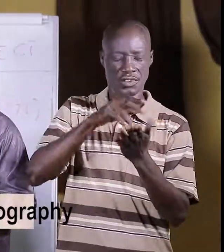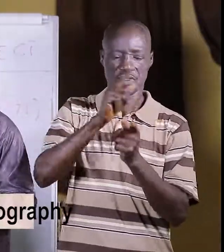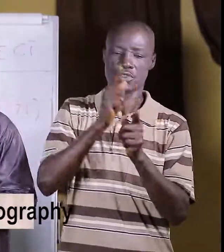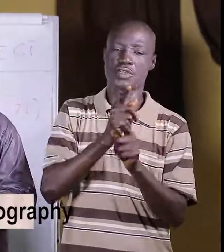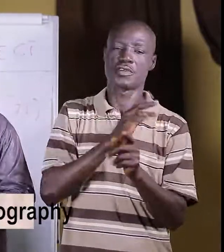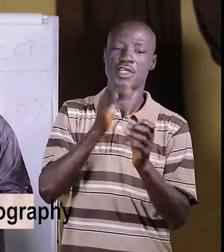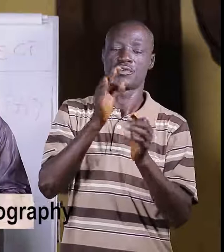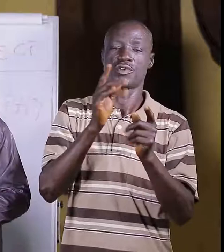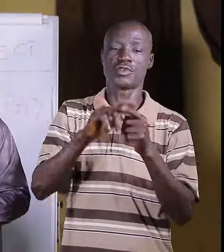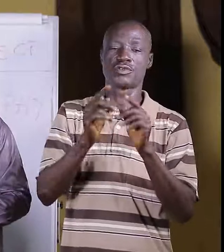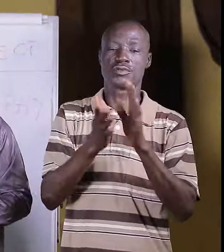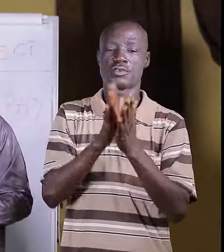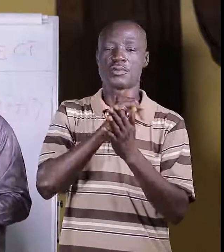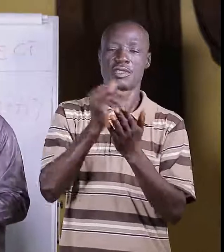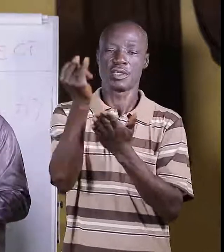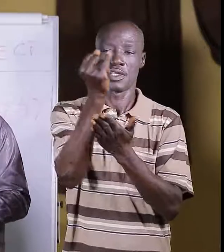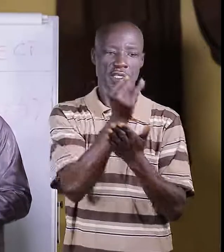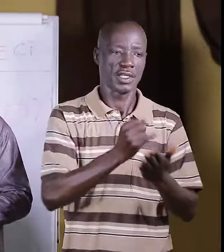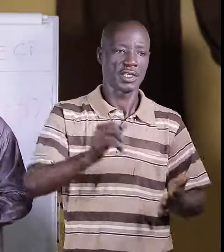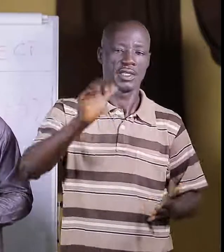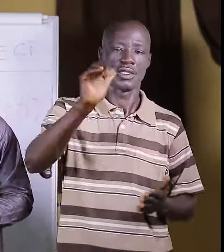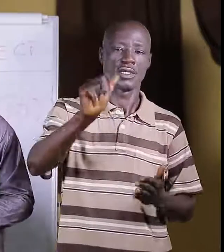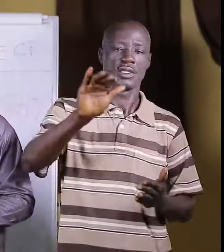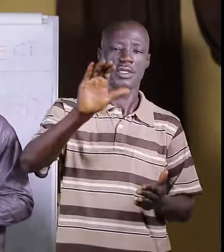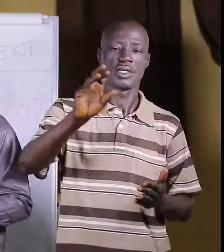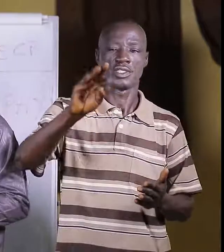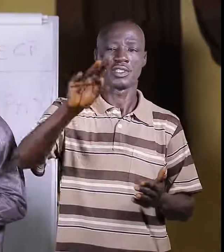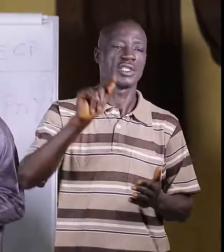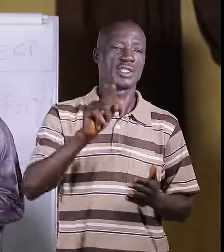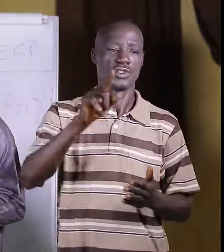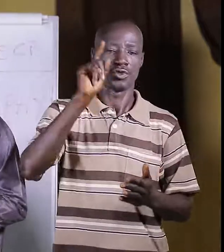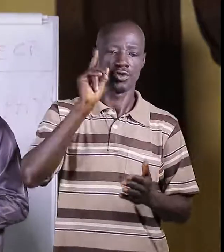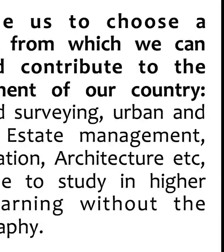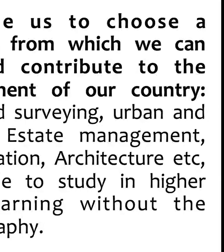want to encourage you to take your geography studies seriously.